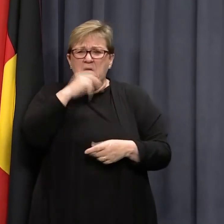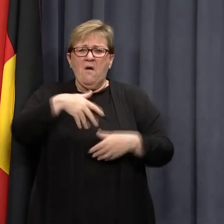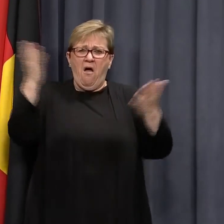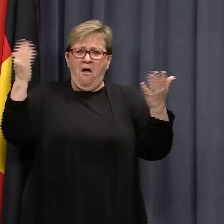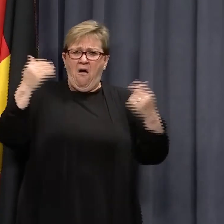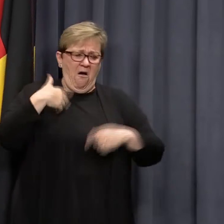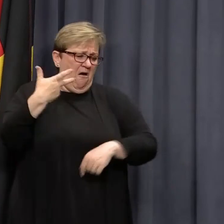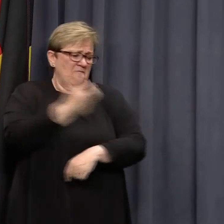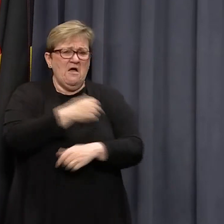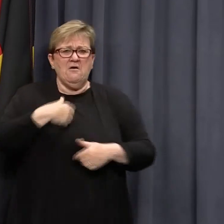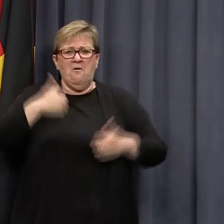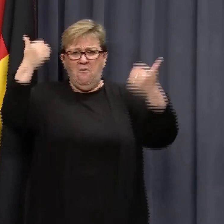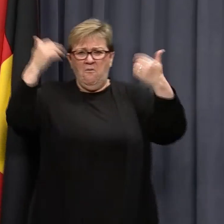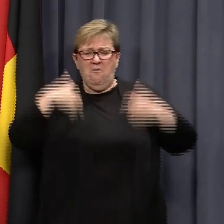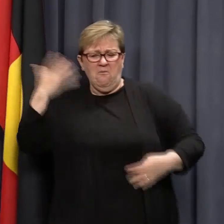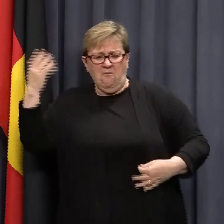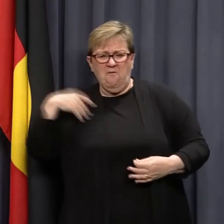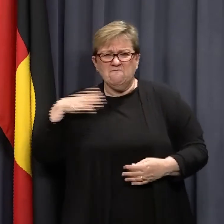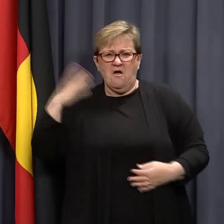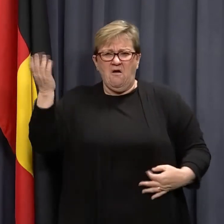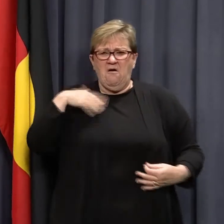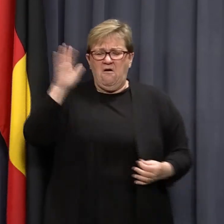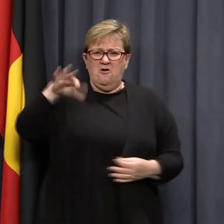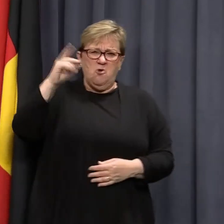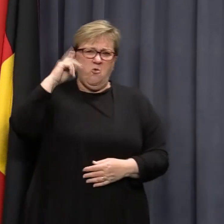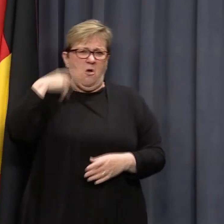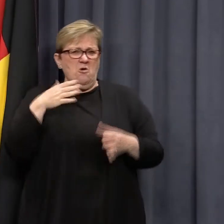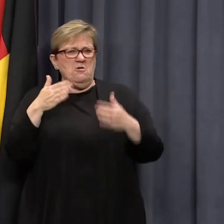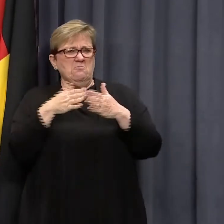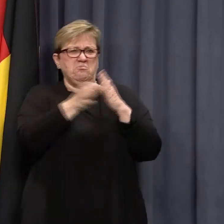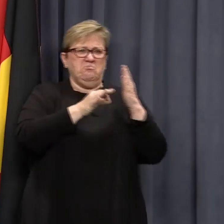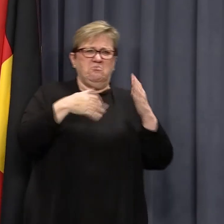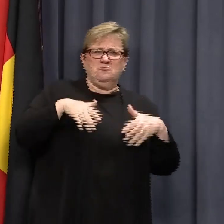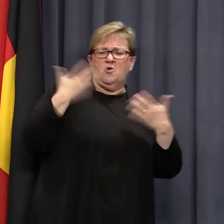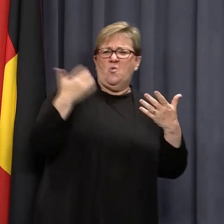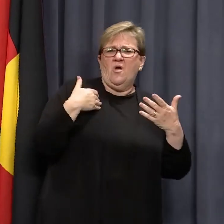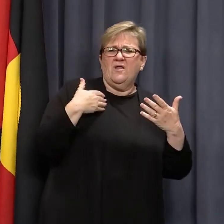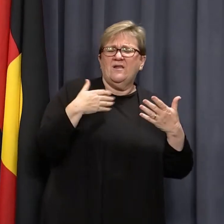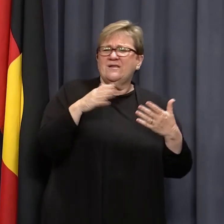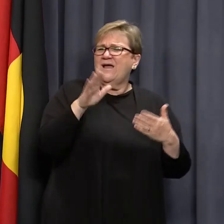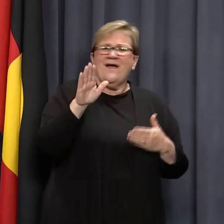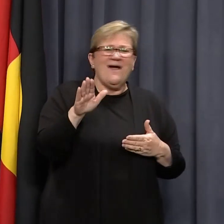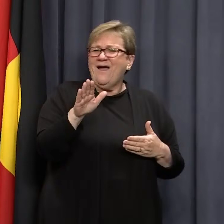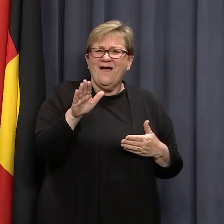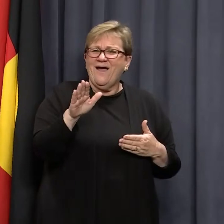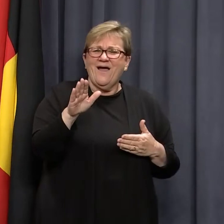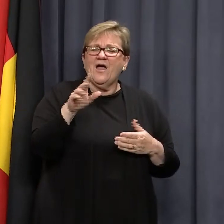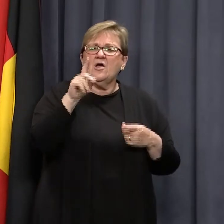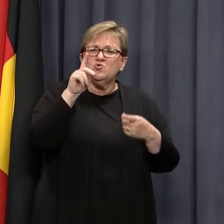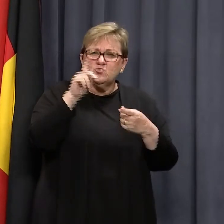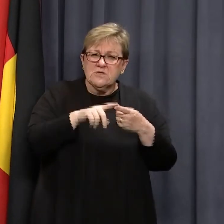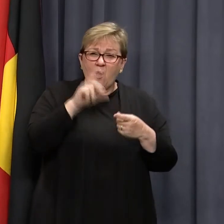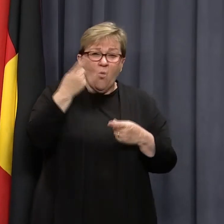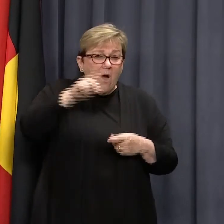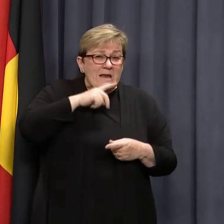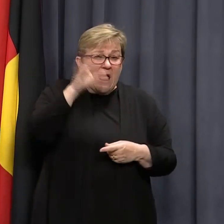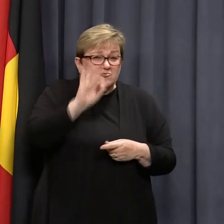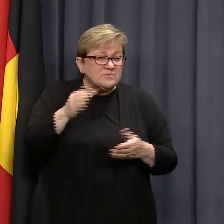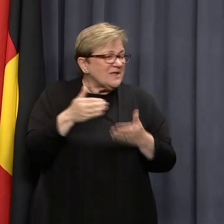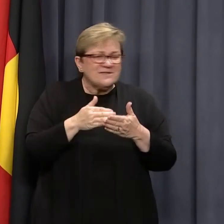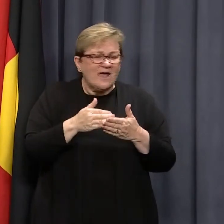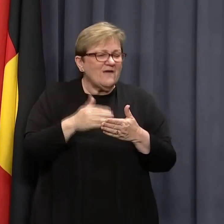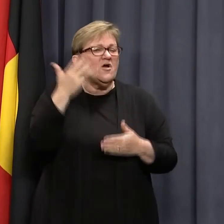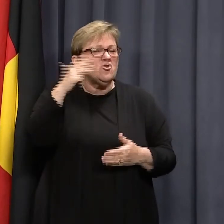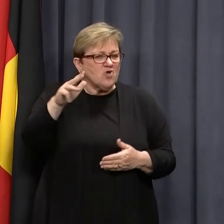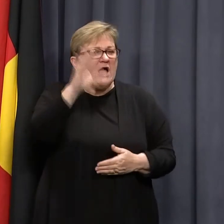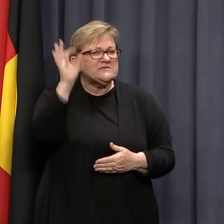vaccinated, therefore I shouldn't have to go into quarantine. The problem is people still can get it and still